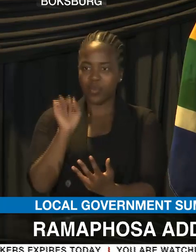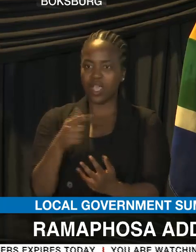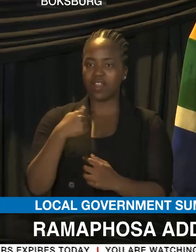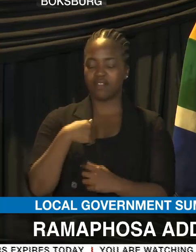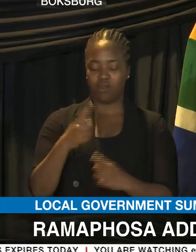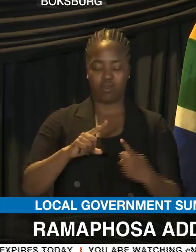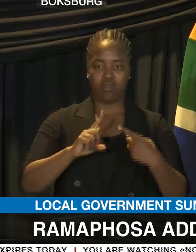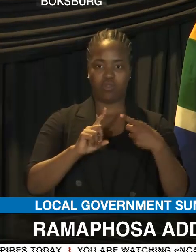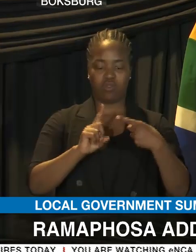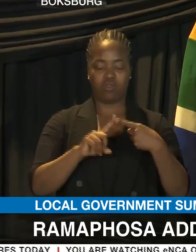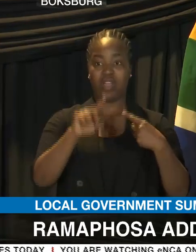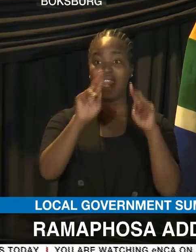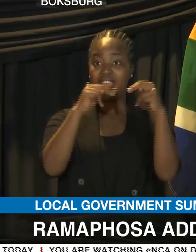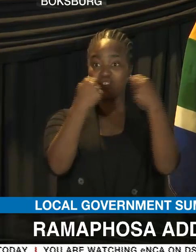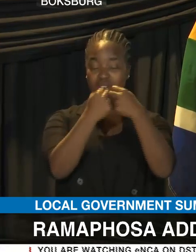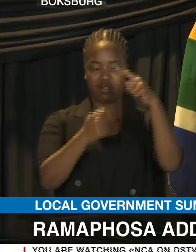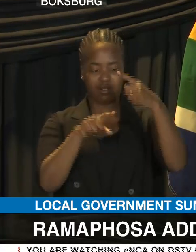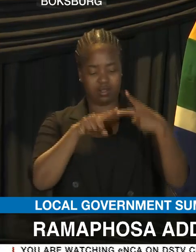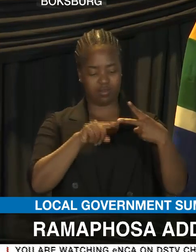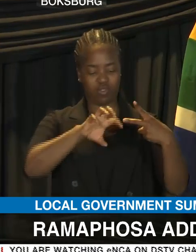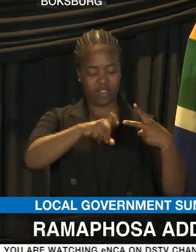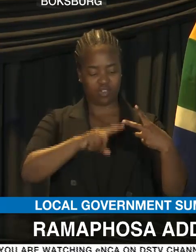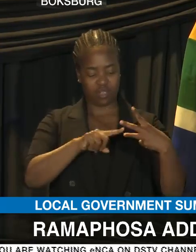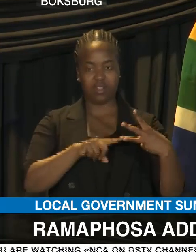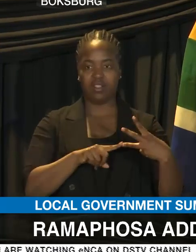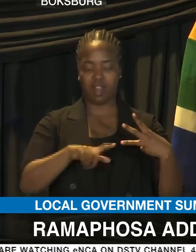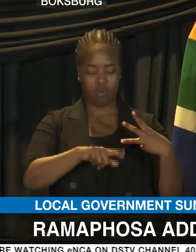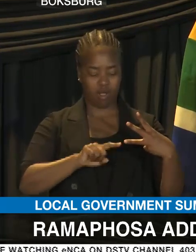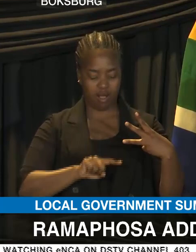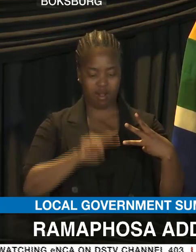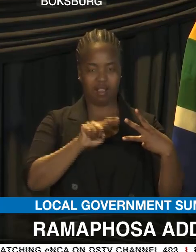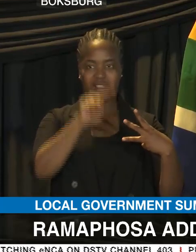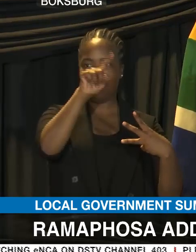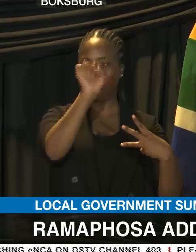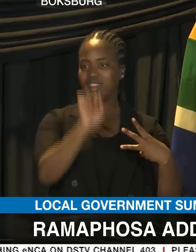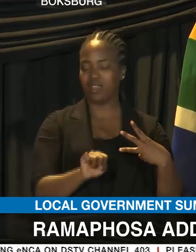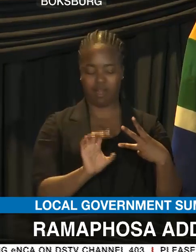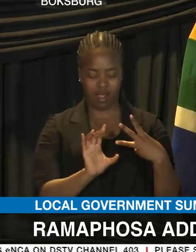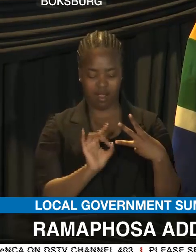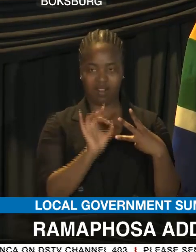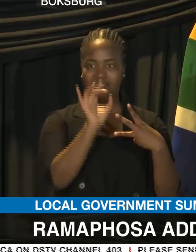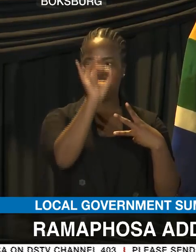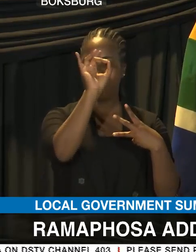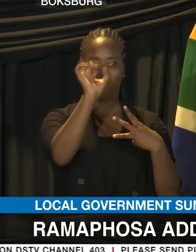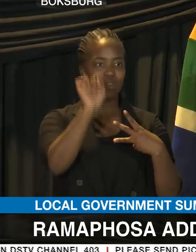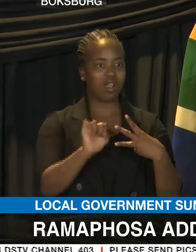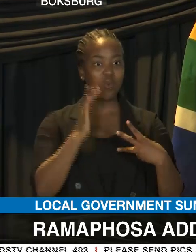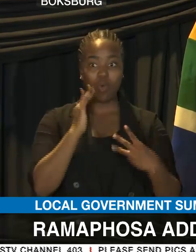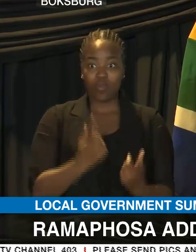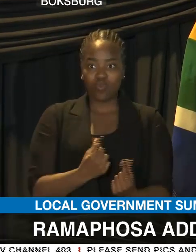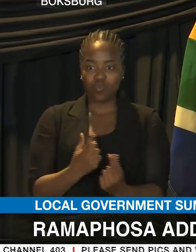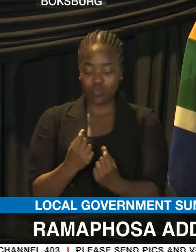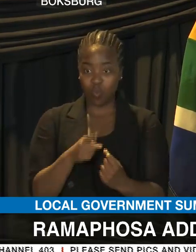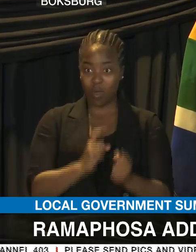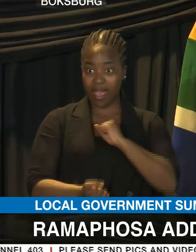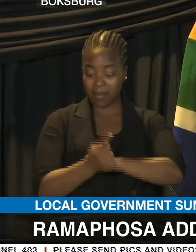provincial level, at national level, so that what you then have to put into practice at the